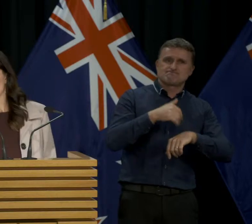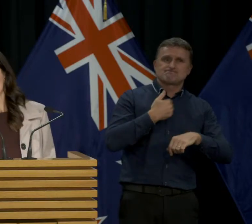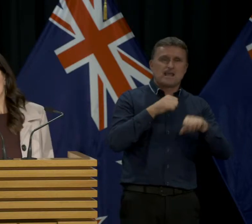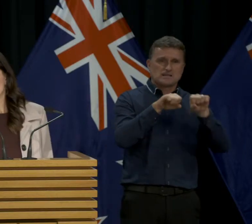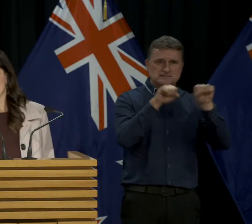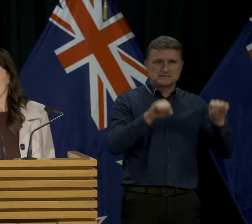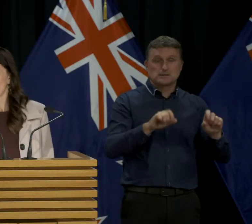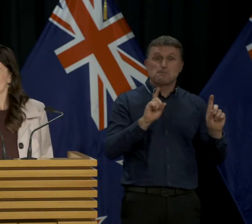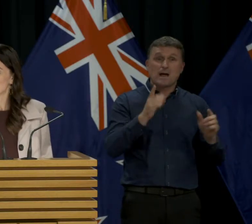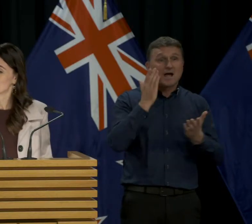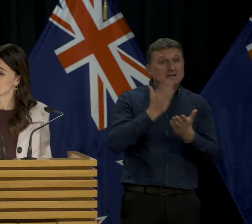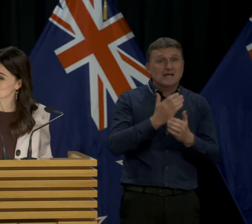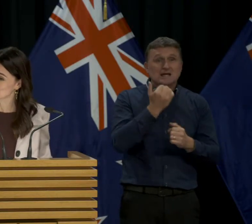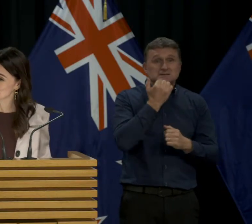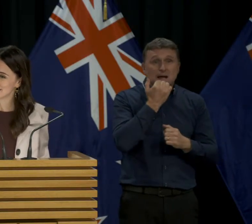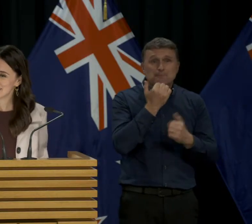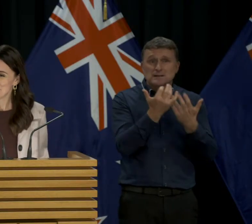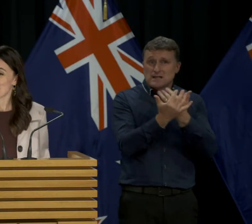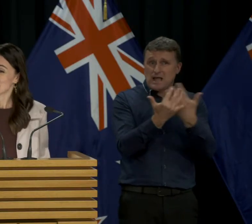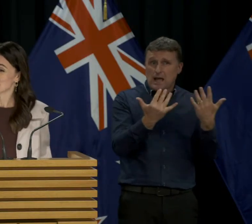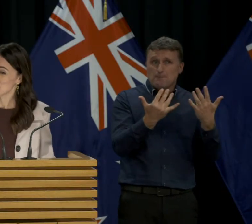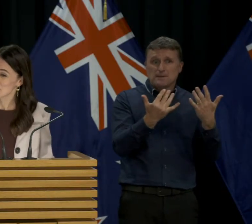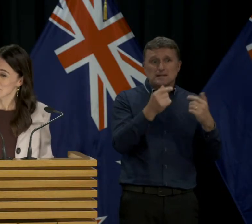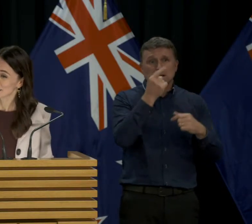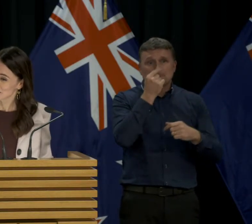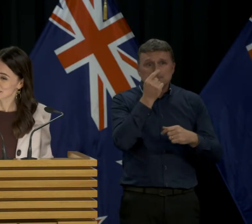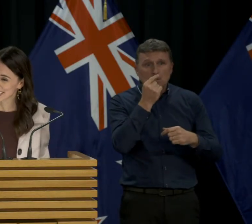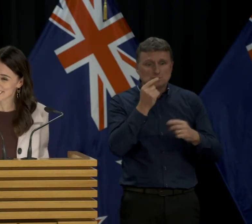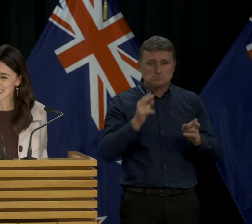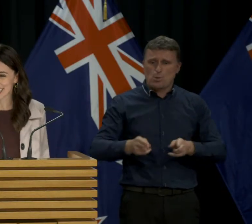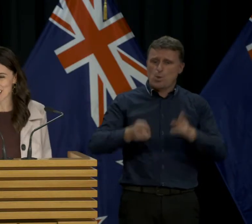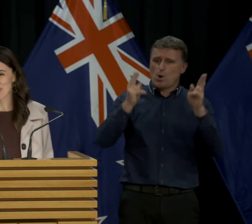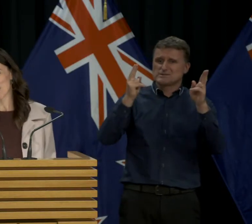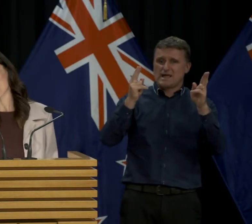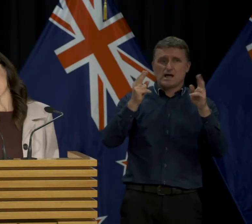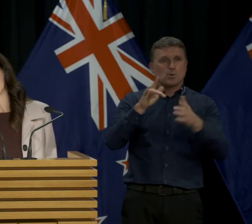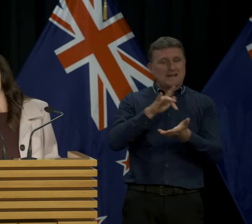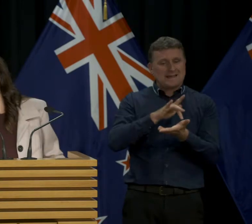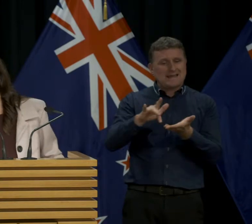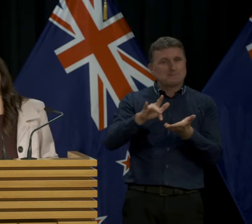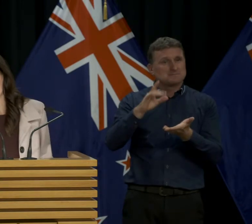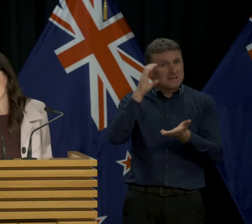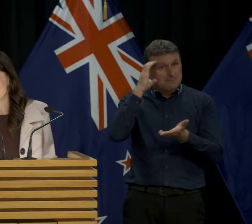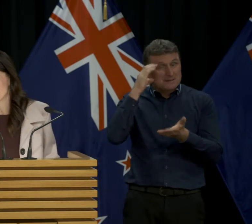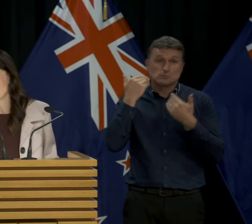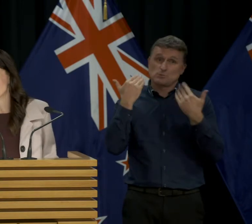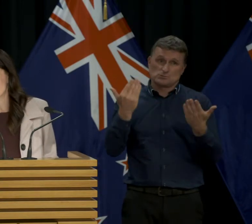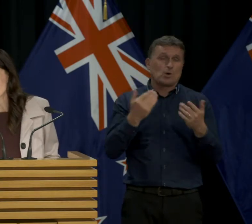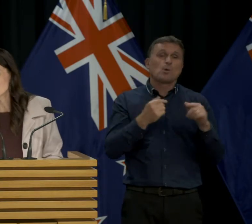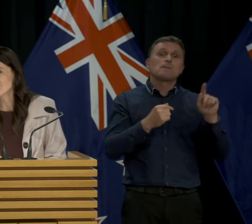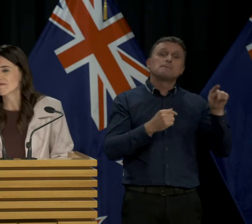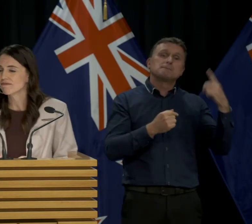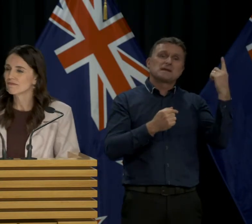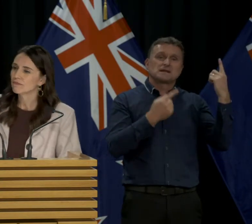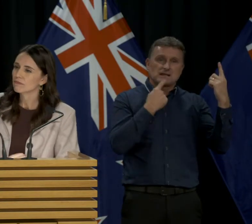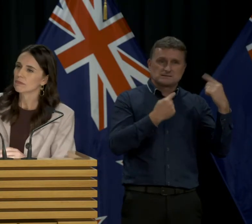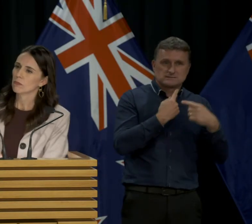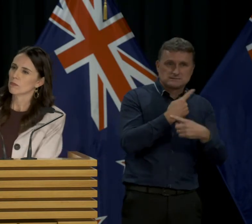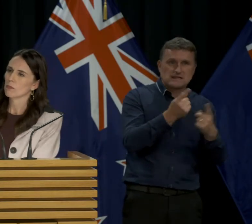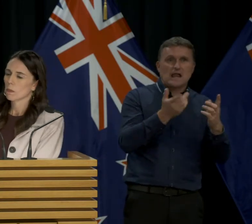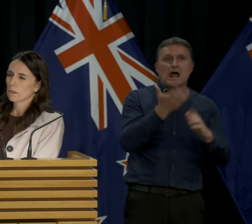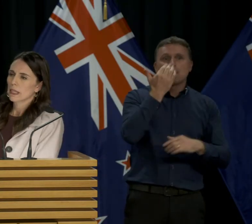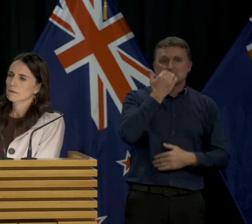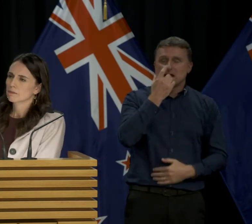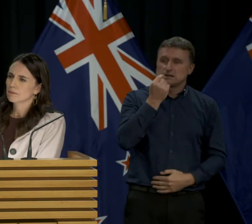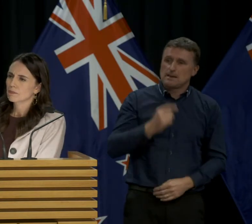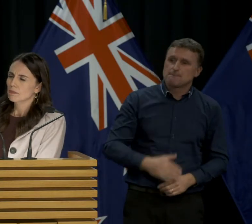of numbers for how many potential vacant rooms available to Kiwis to come home, I'll get ministers to update you next week. Minister, on